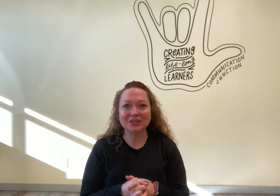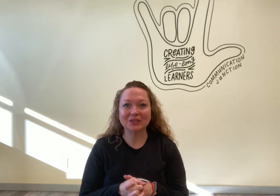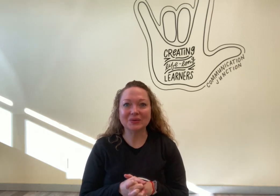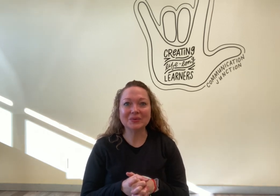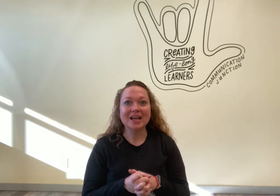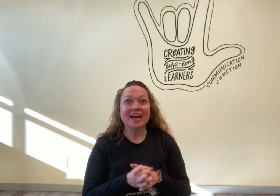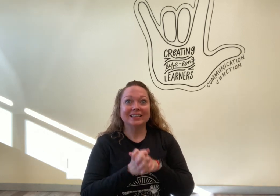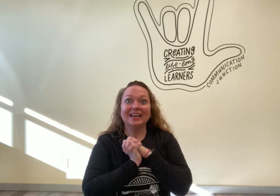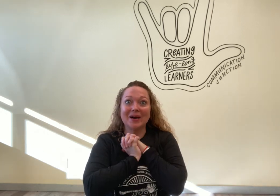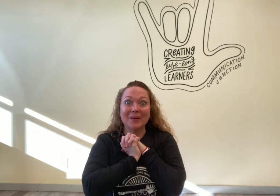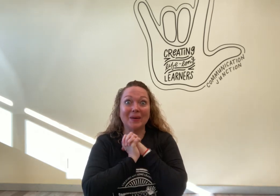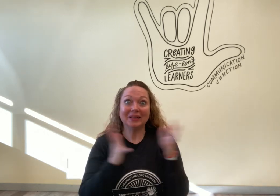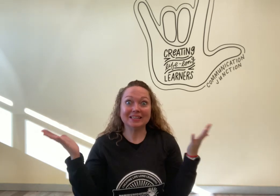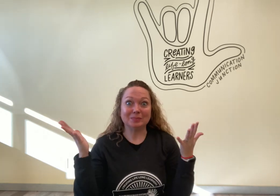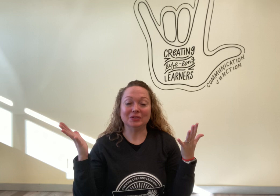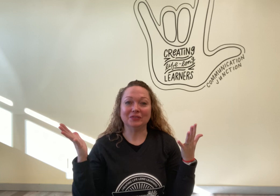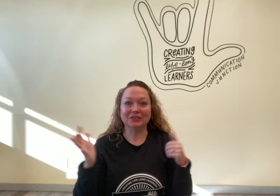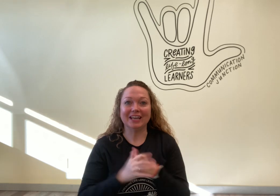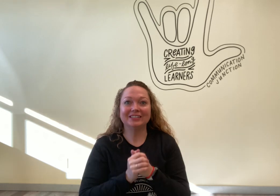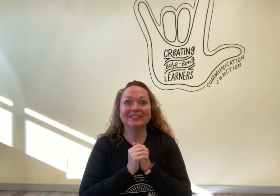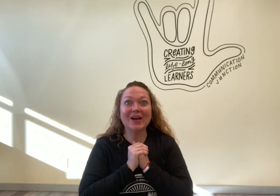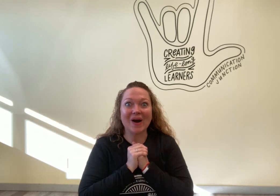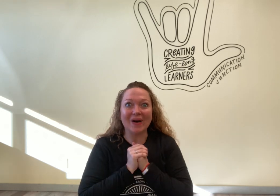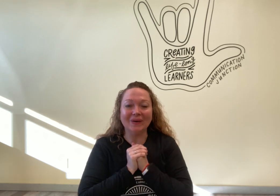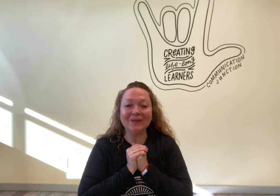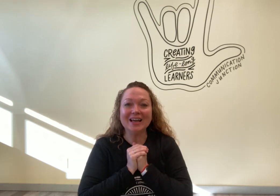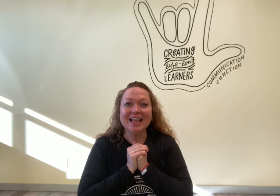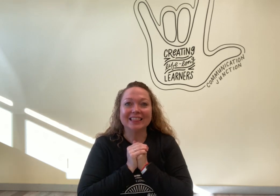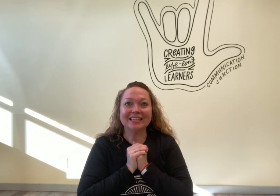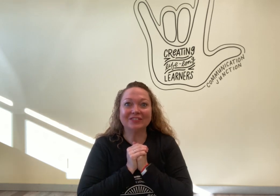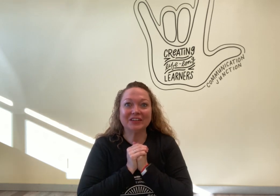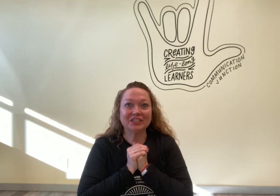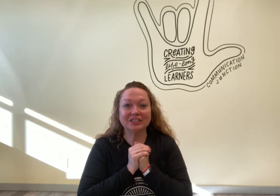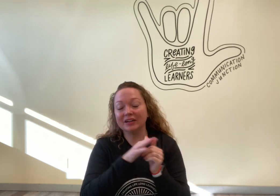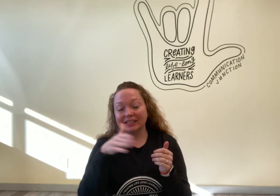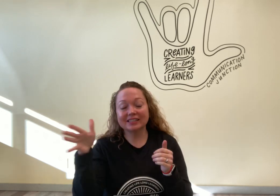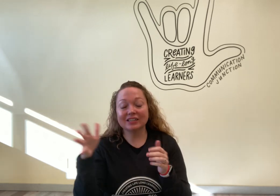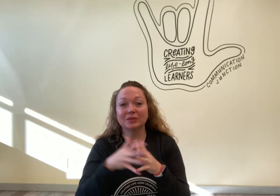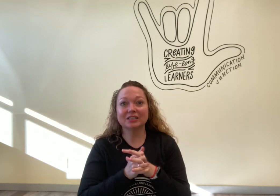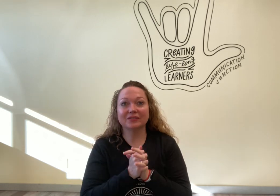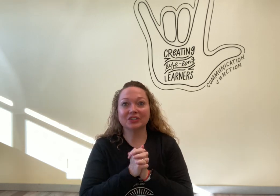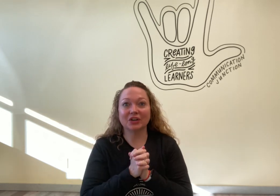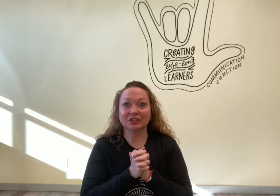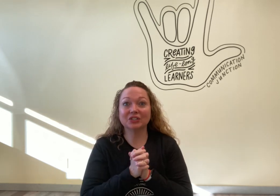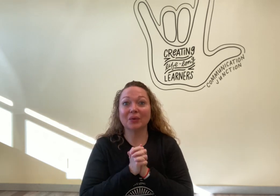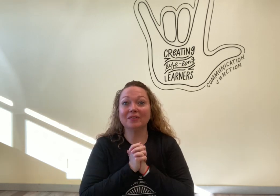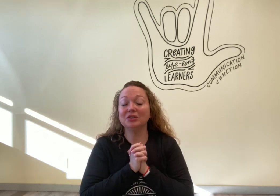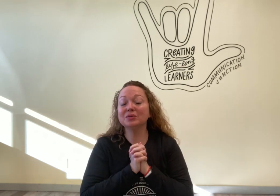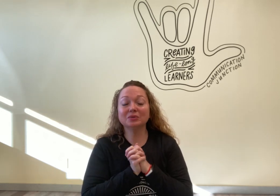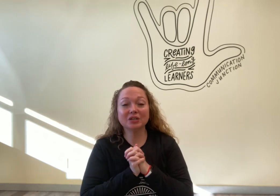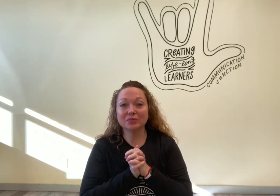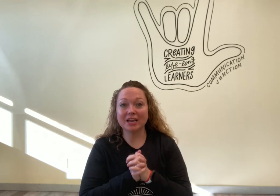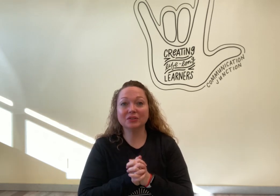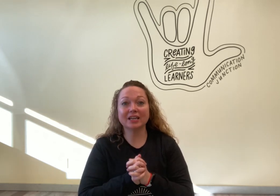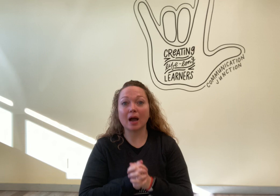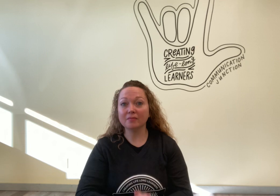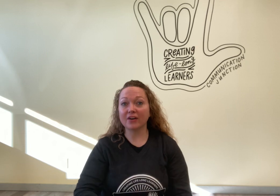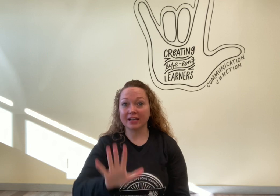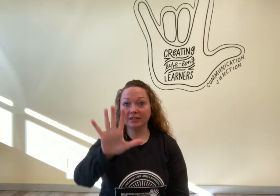you on this beautiful day. So let's sing the rest of our song. So if you are doing great, you say, I'm fine. You take your